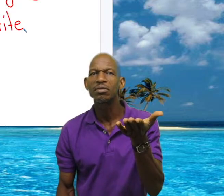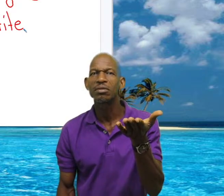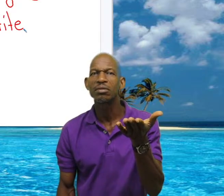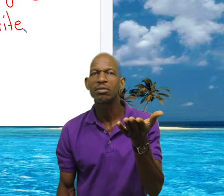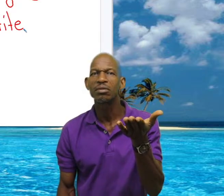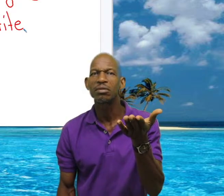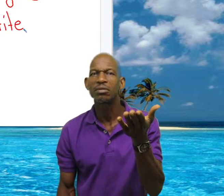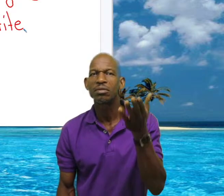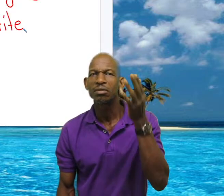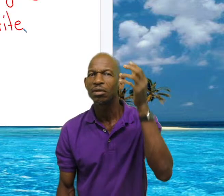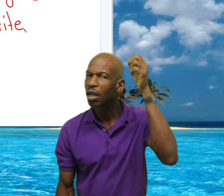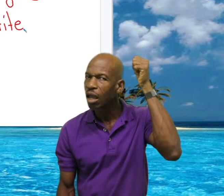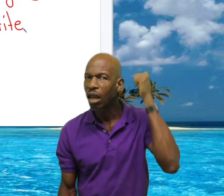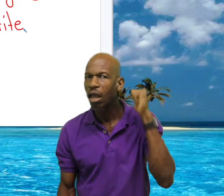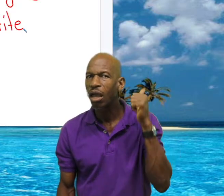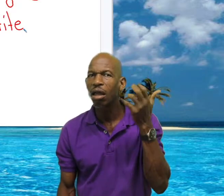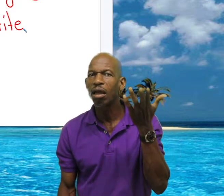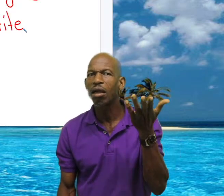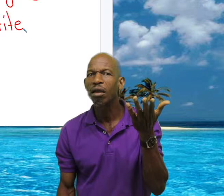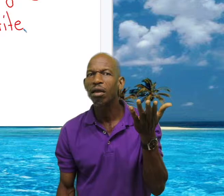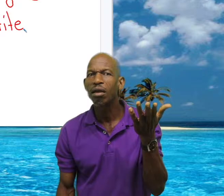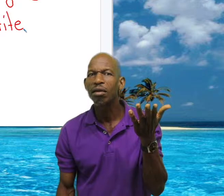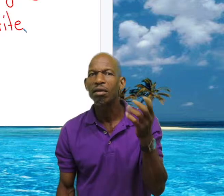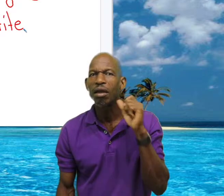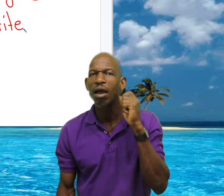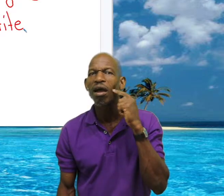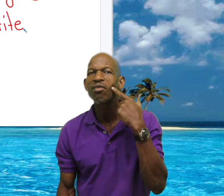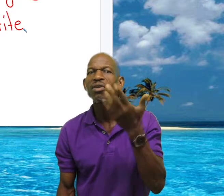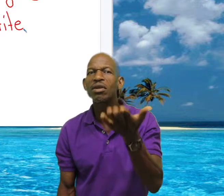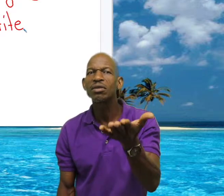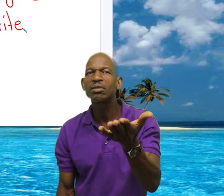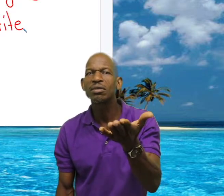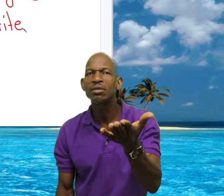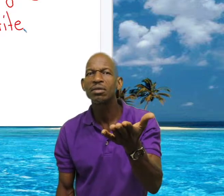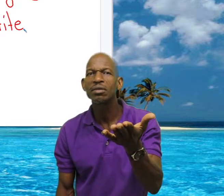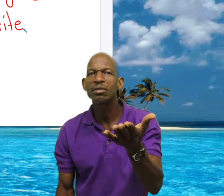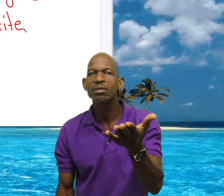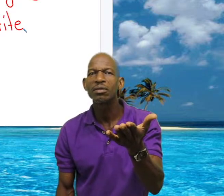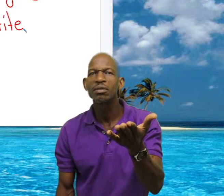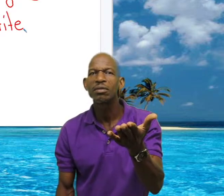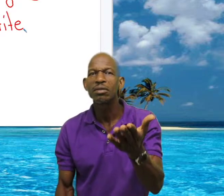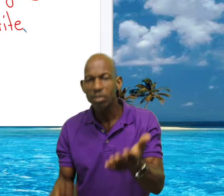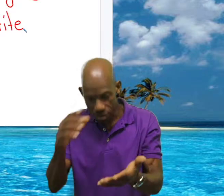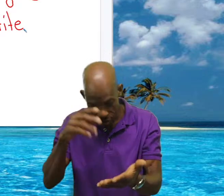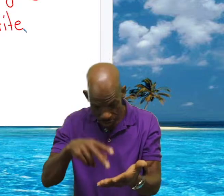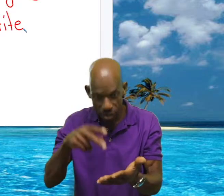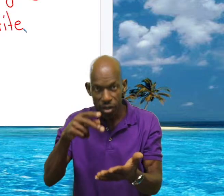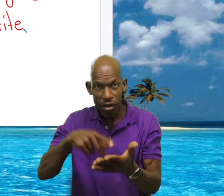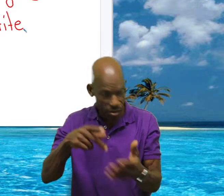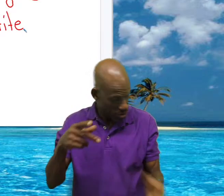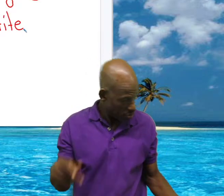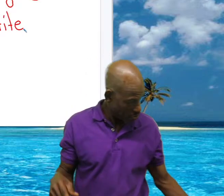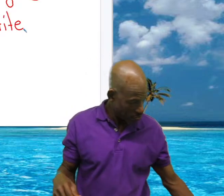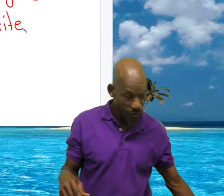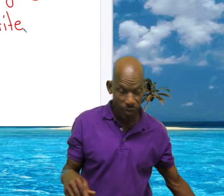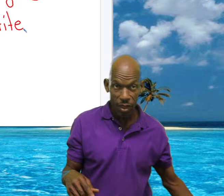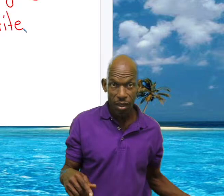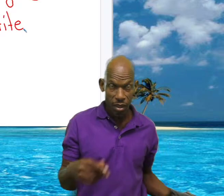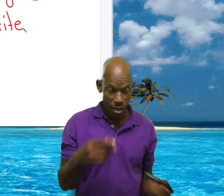Adana. All right, Avril. She said she doesn't know. You have to look on your phone. You can't know in your head. You have to look on the